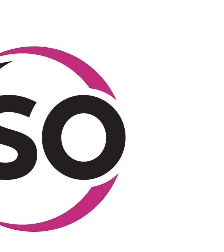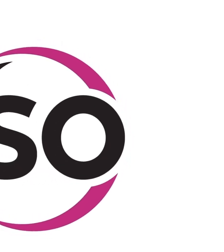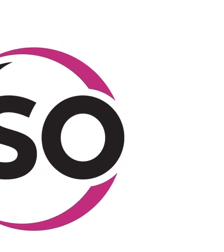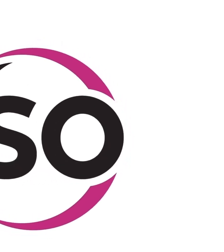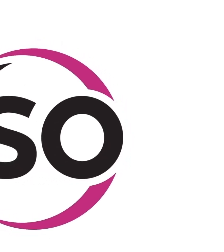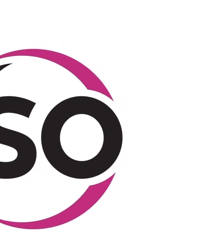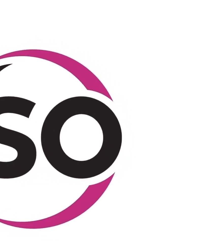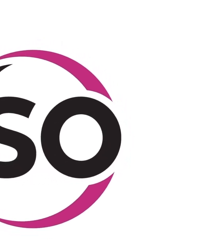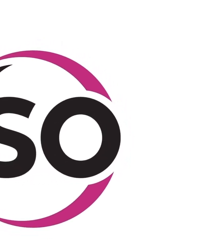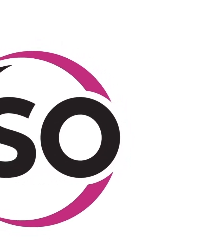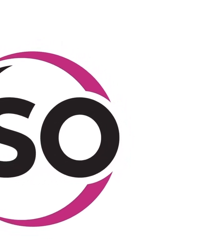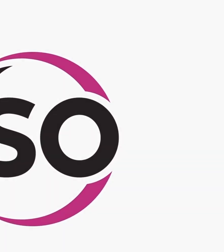VSO.